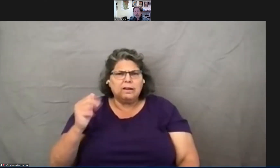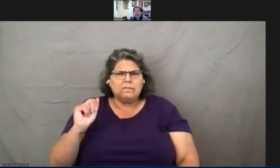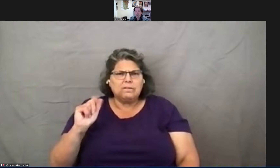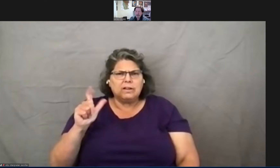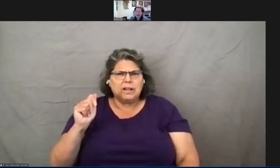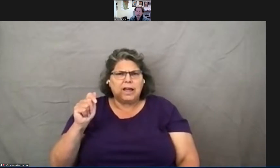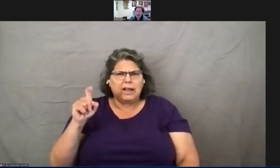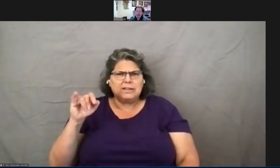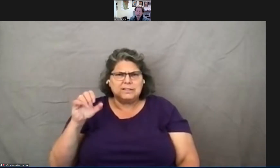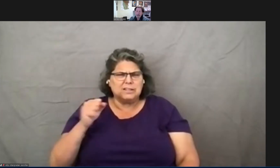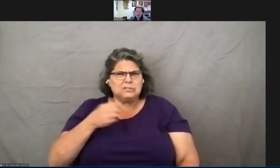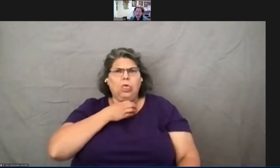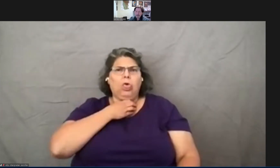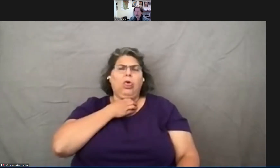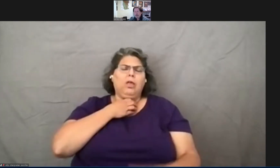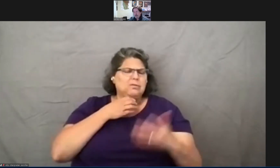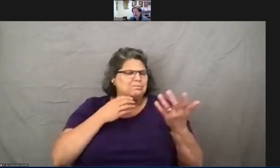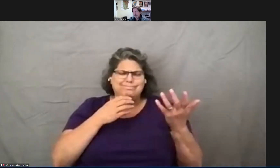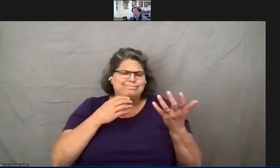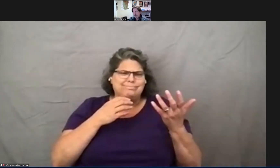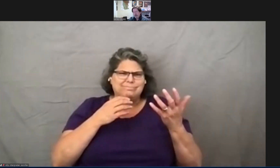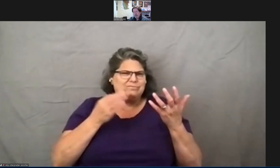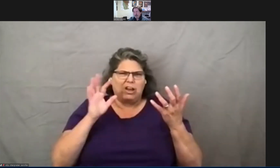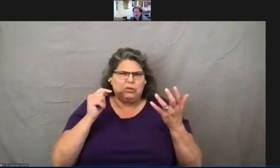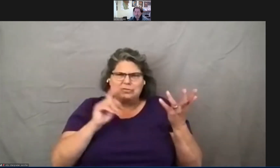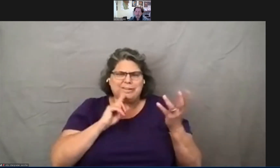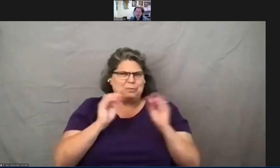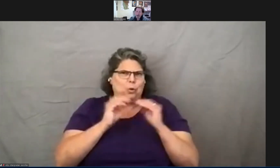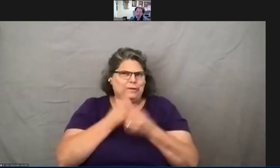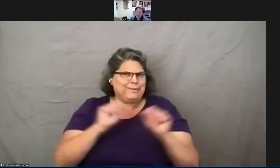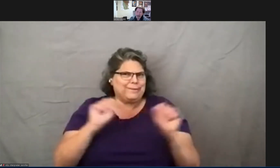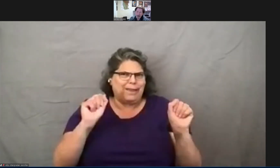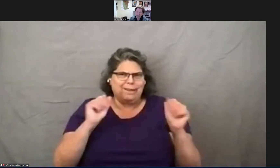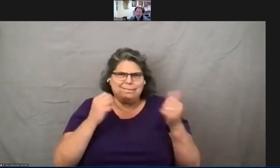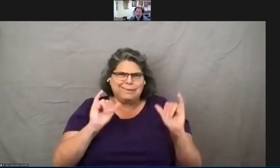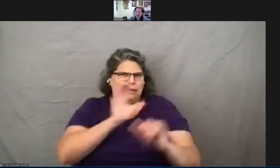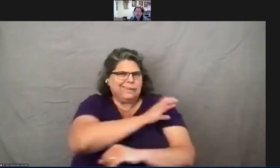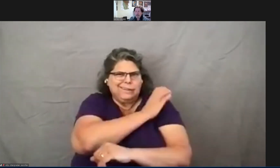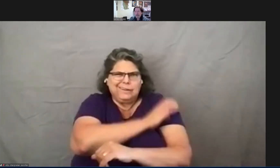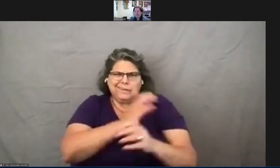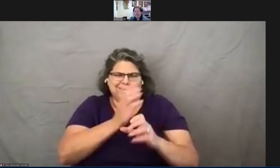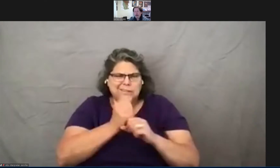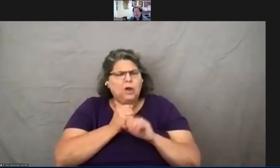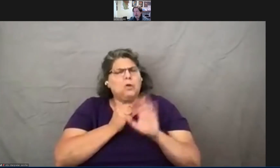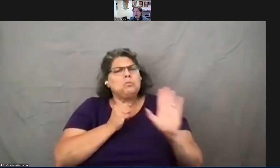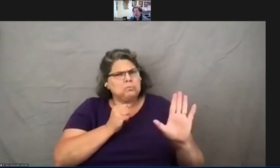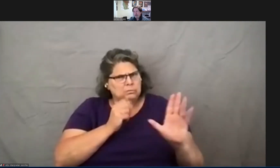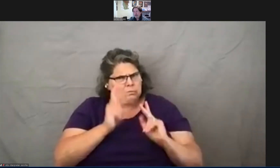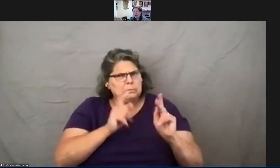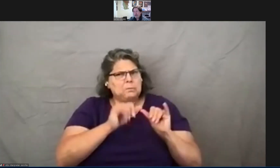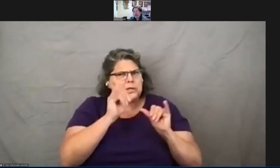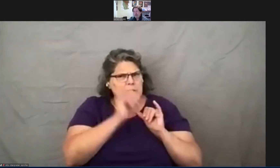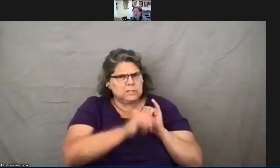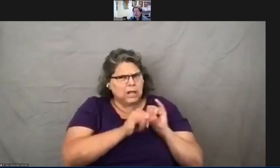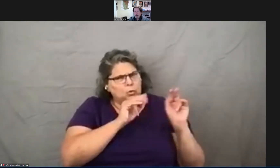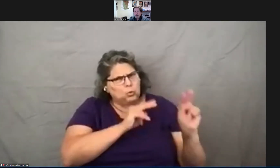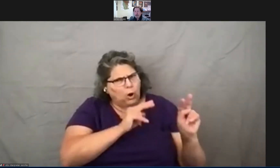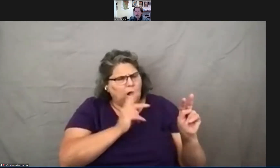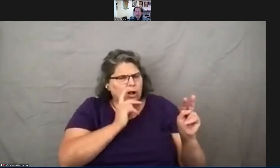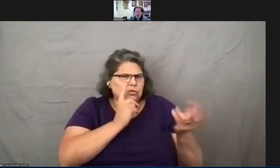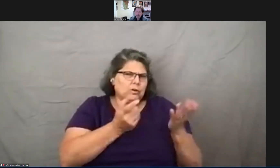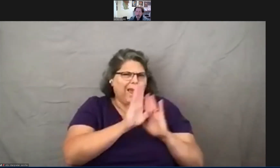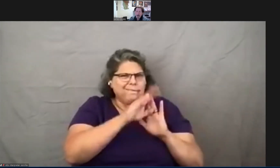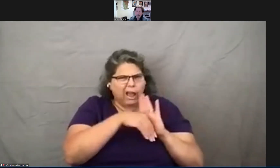are giving it in their clinics. The advice is still to observe those people for half an hour to an hour. Other side effects